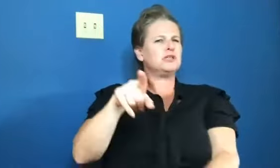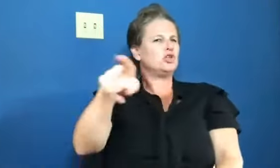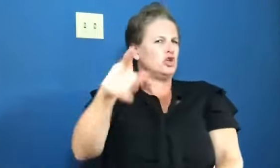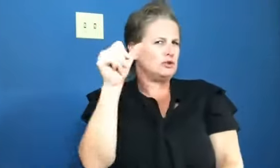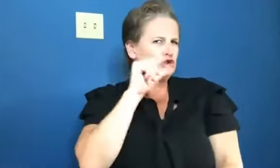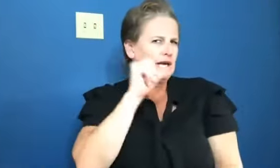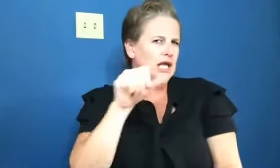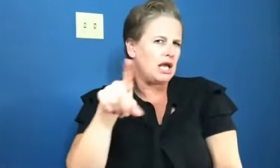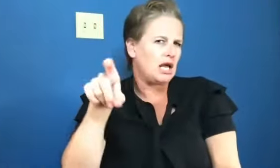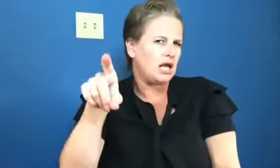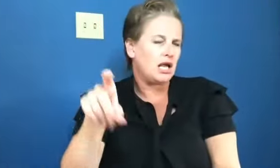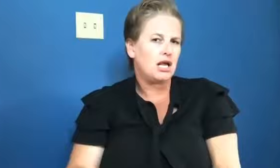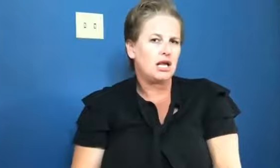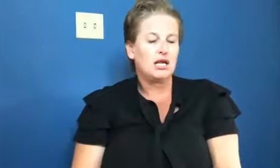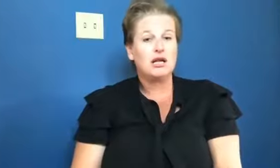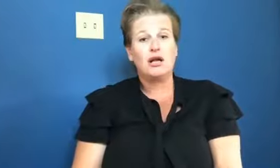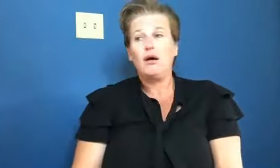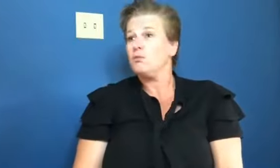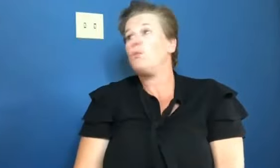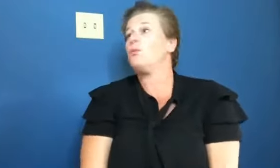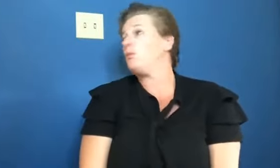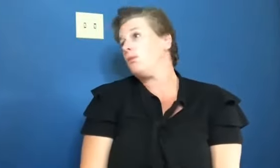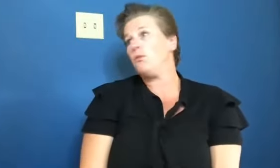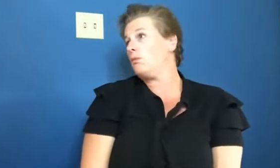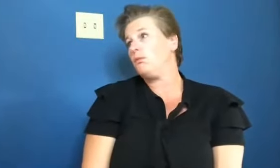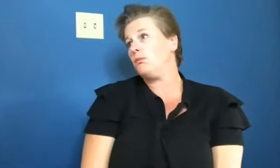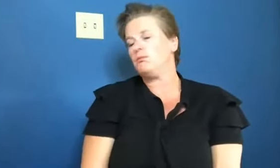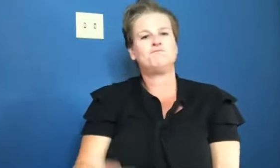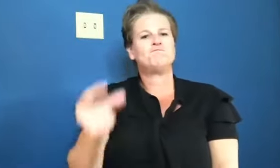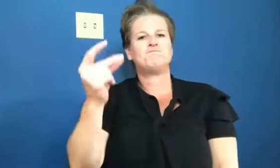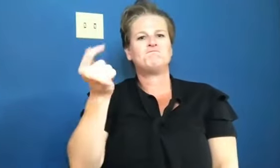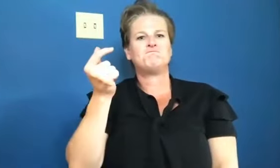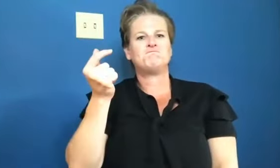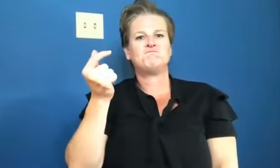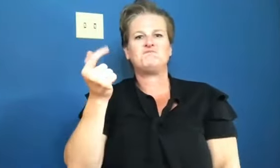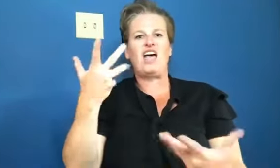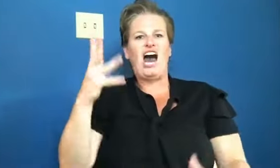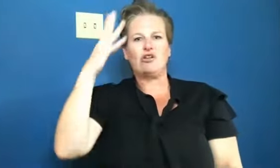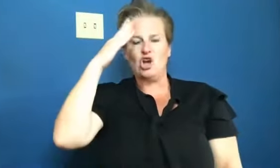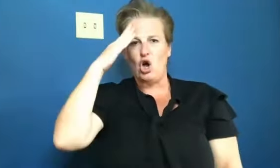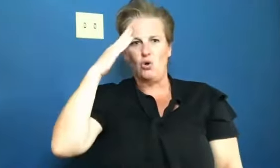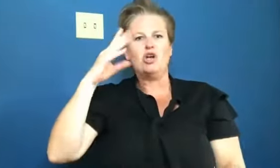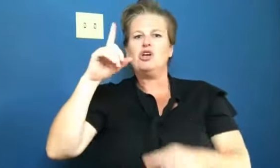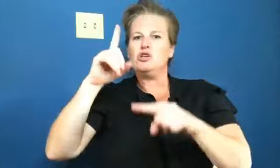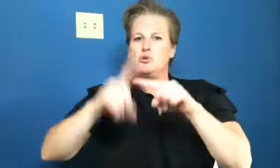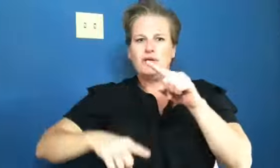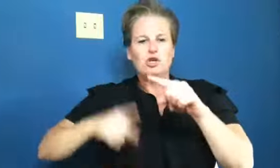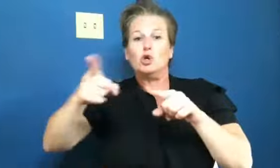which he said, no. And right there, I had the 3 C's. You didn't cause it. You can't control it. You can't cure it, but you can contribute to